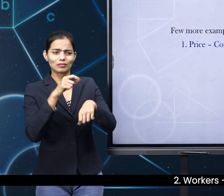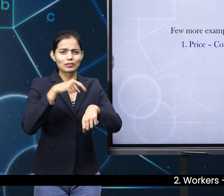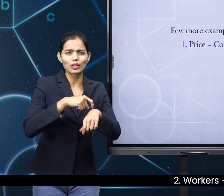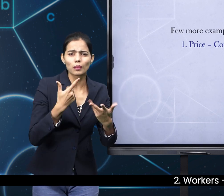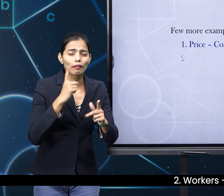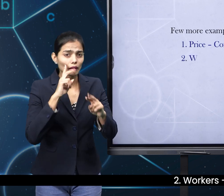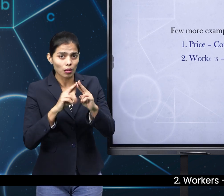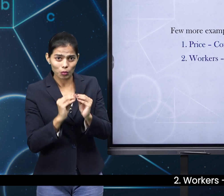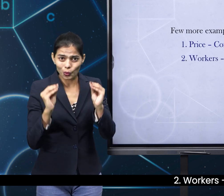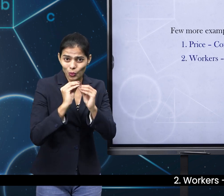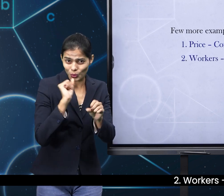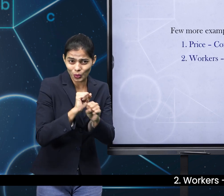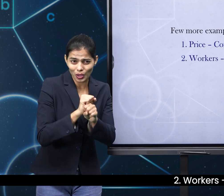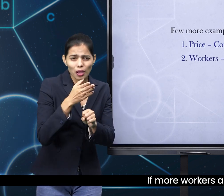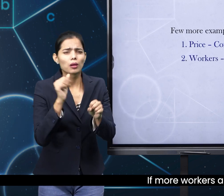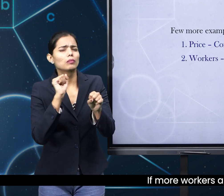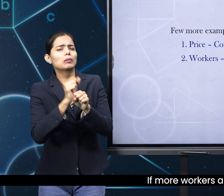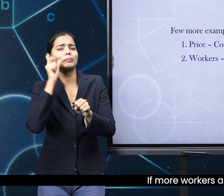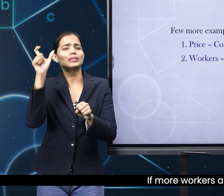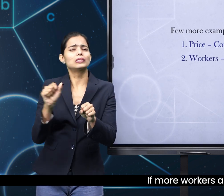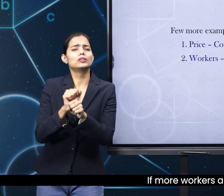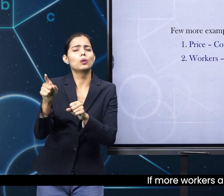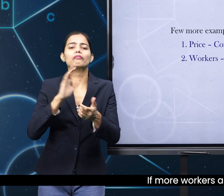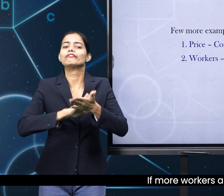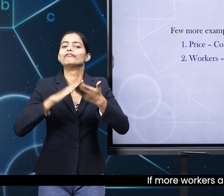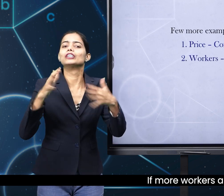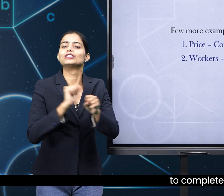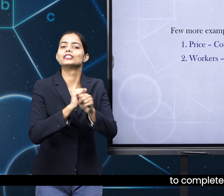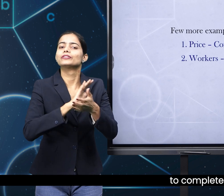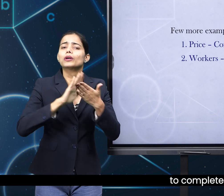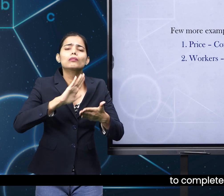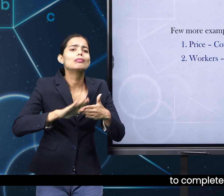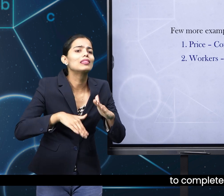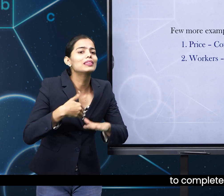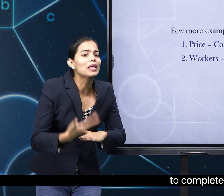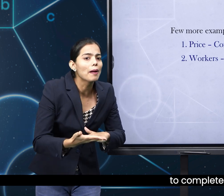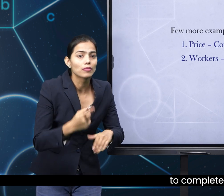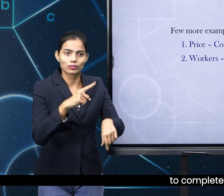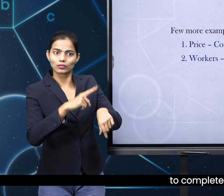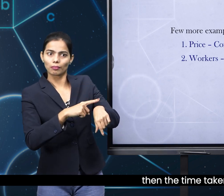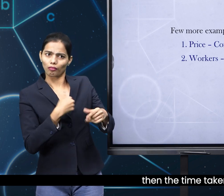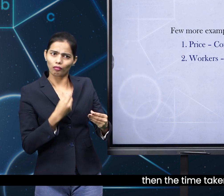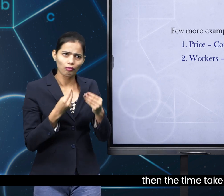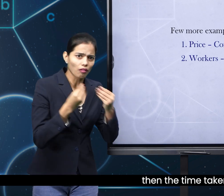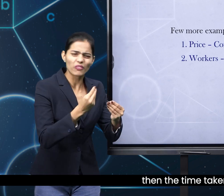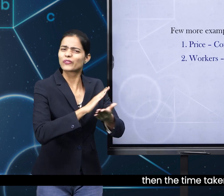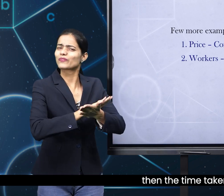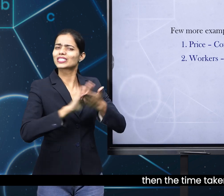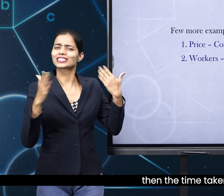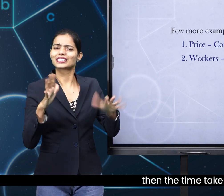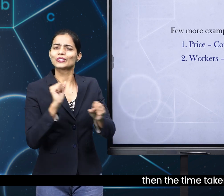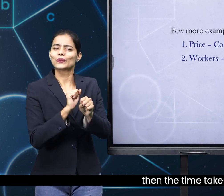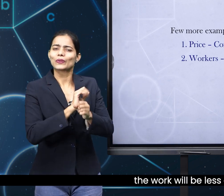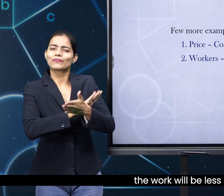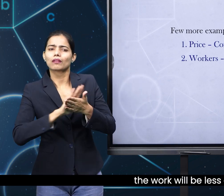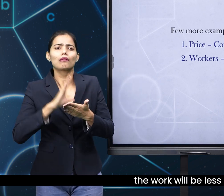Number 2, workers' time. If more workers are employed to complete a work, then the time taken